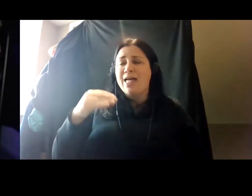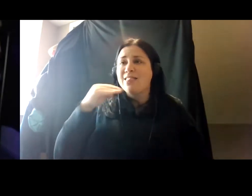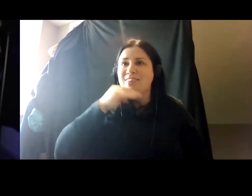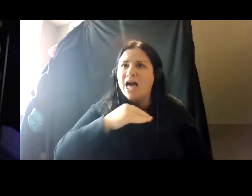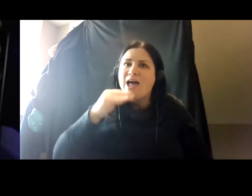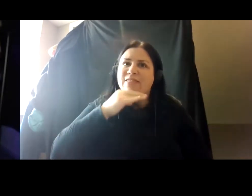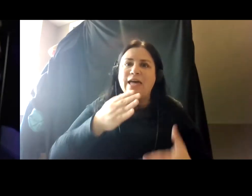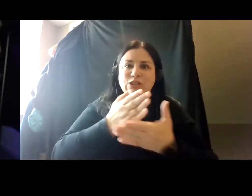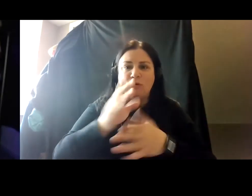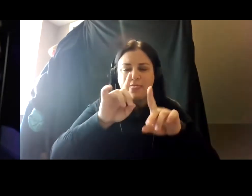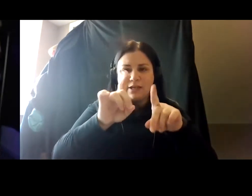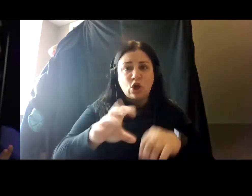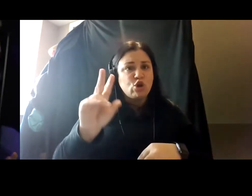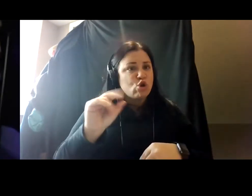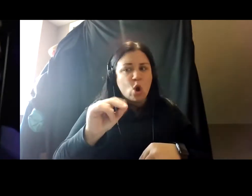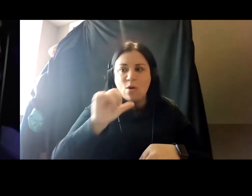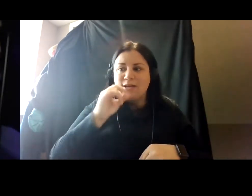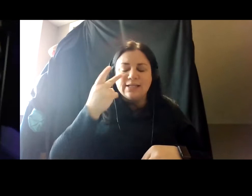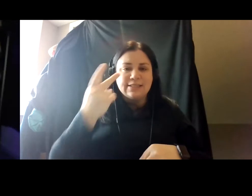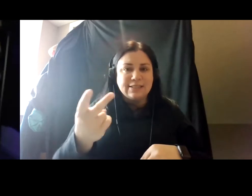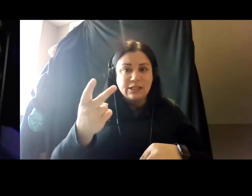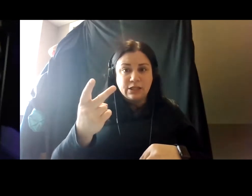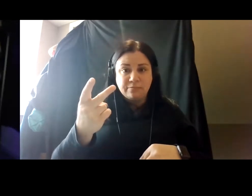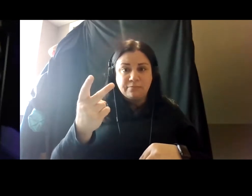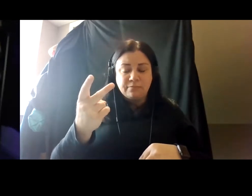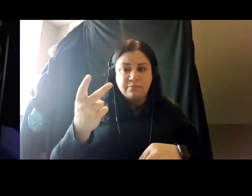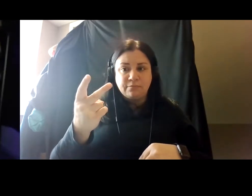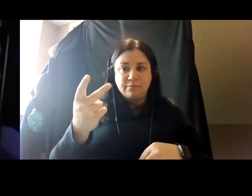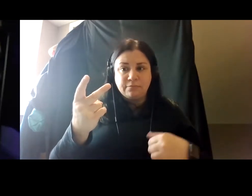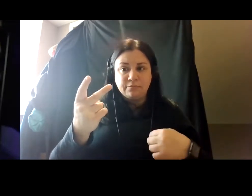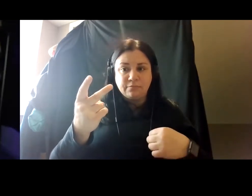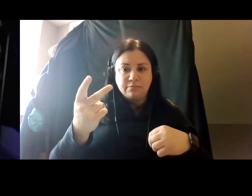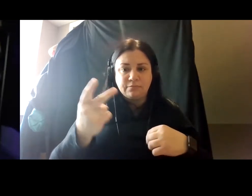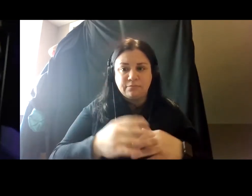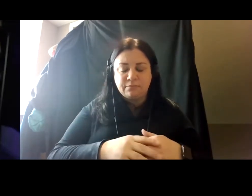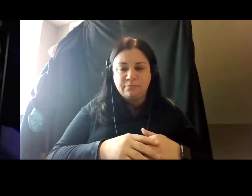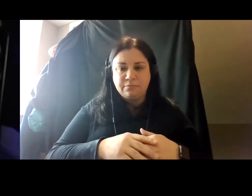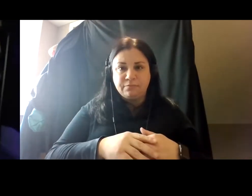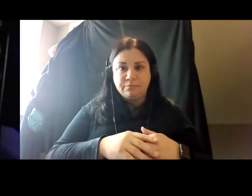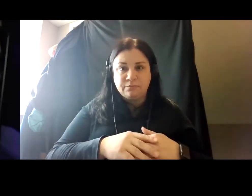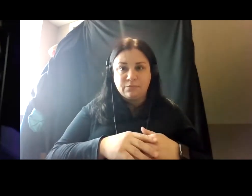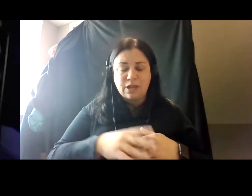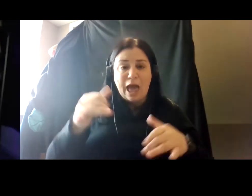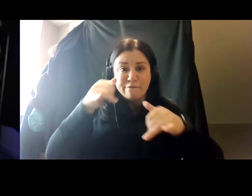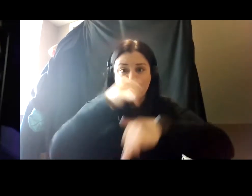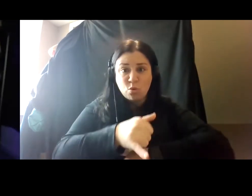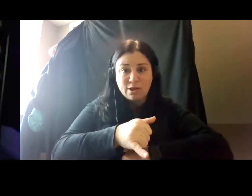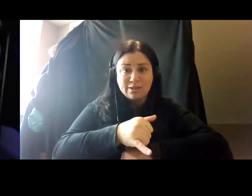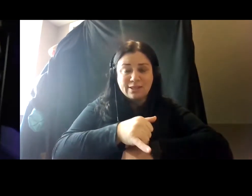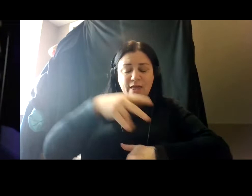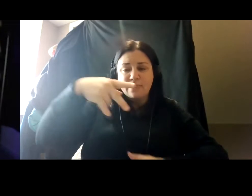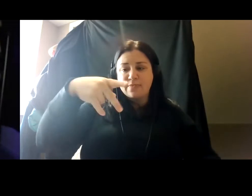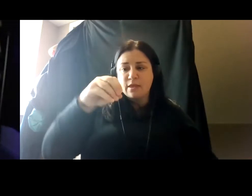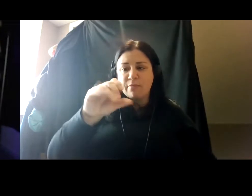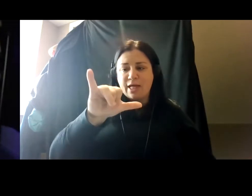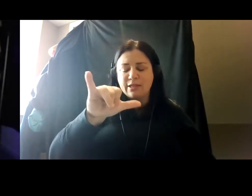through the test. I said, no, I didn't see this. I didn't. And I ended up fooling a polygraph test when I was about 22